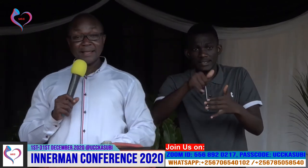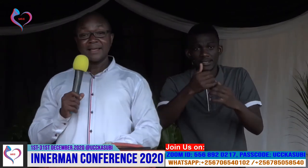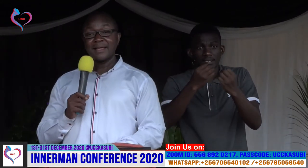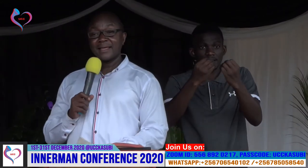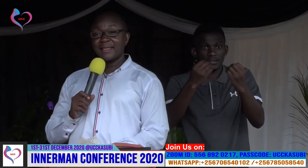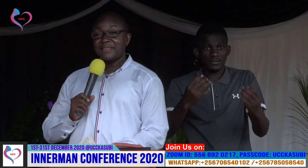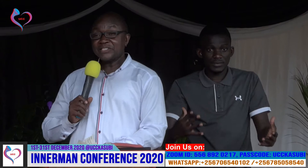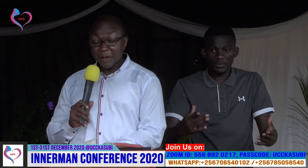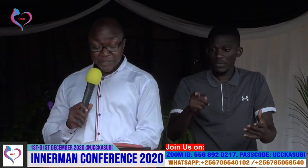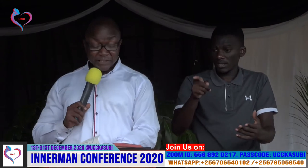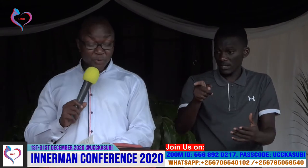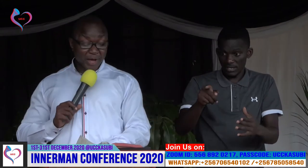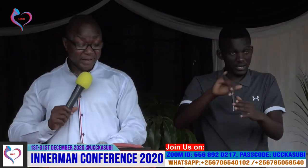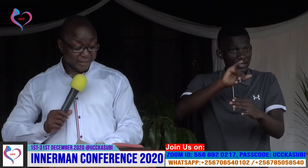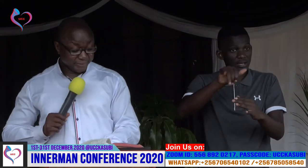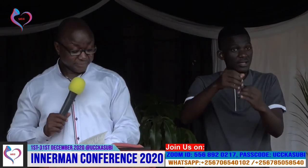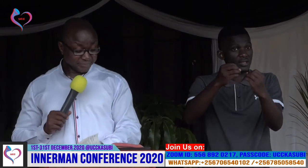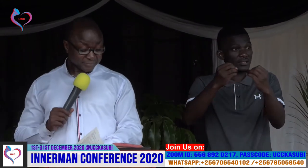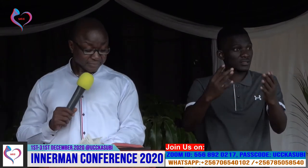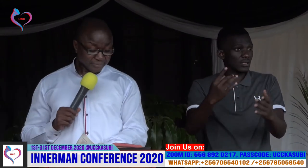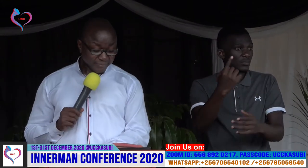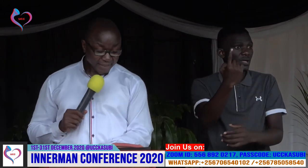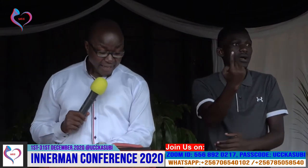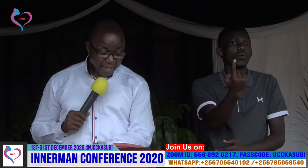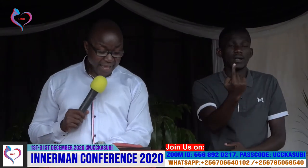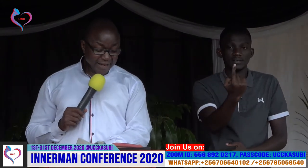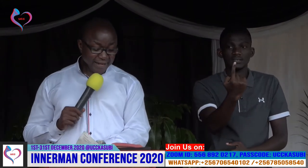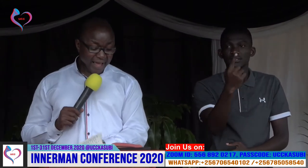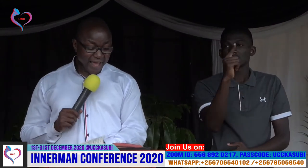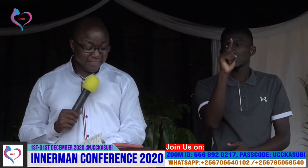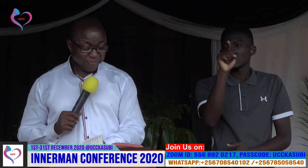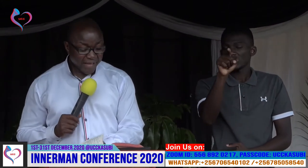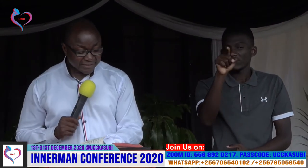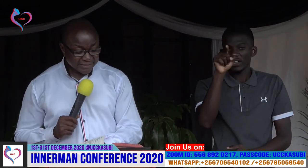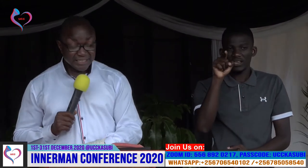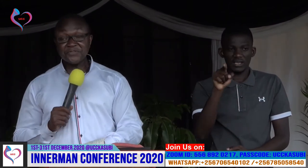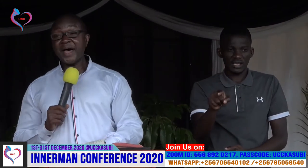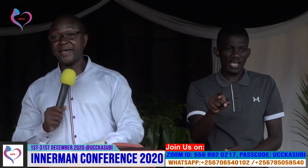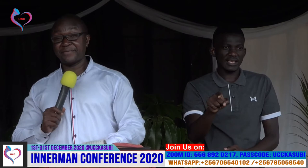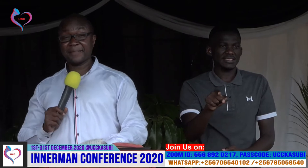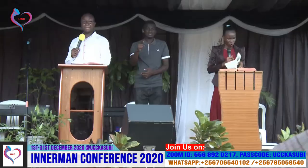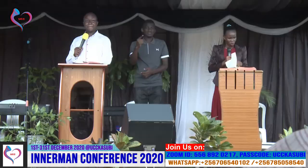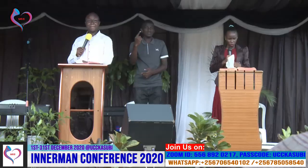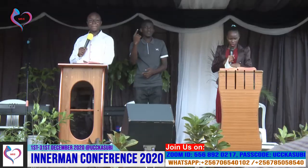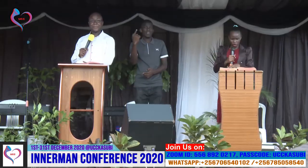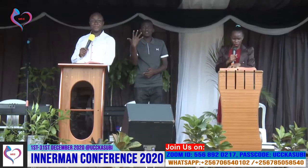Jeremiah, the chapter is 1 and the verse is 5.